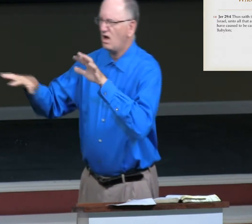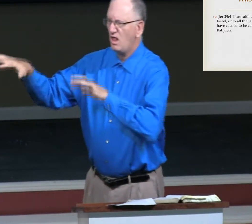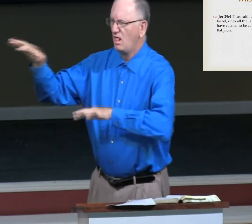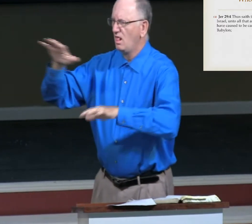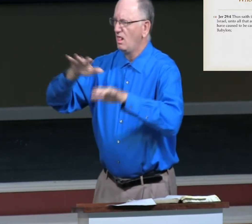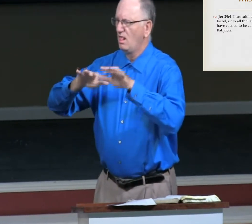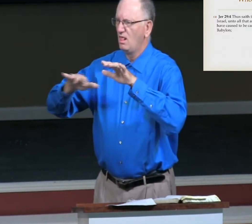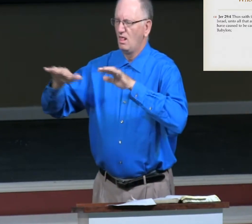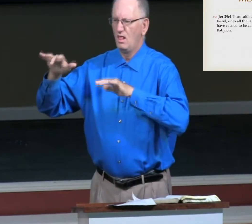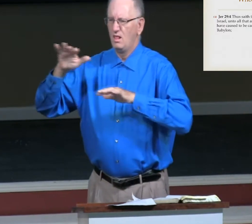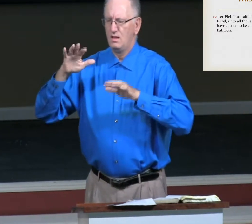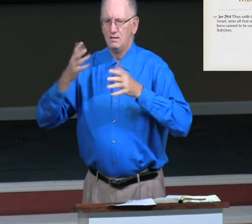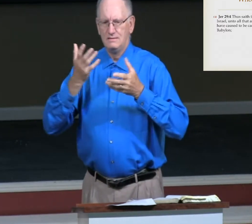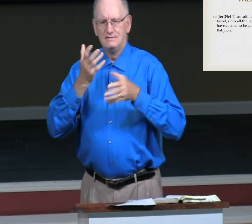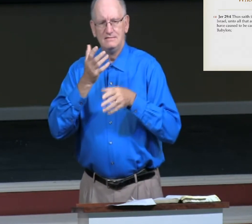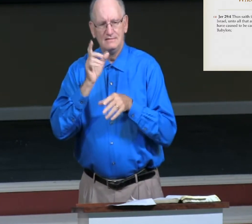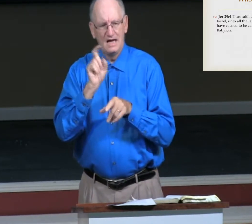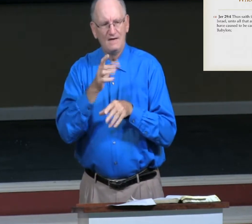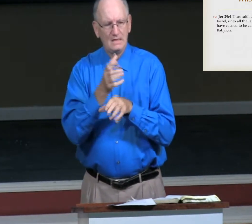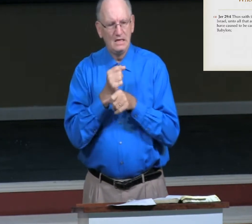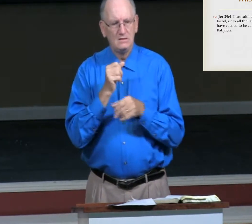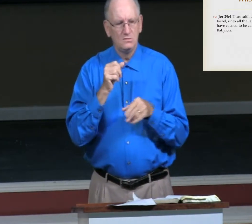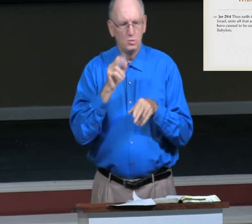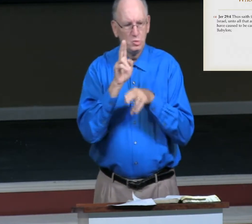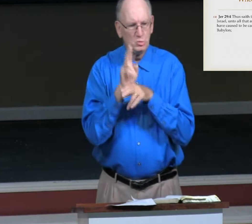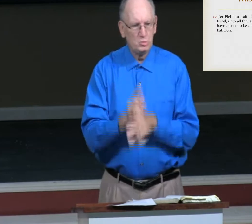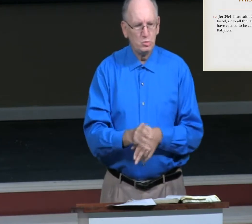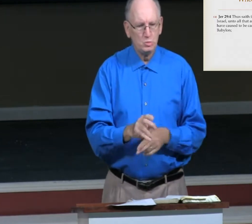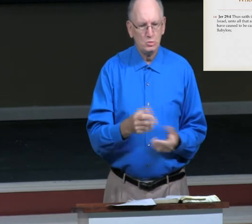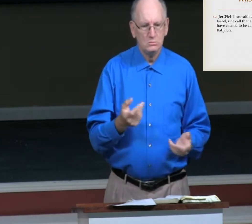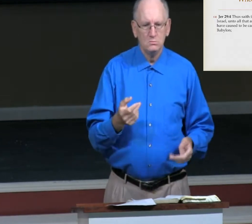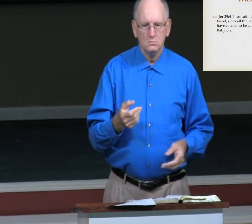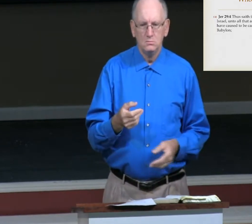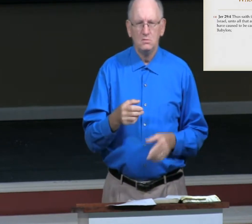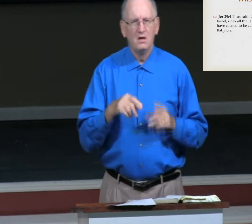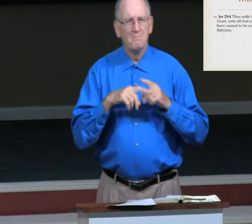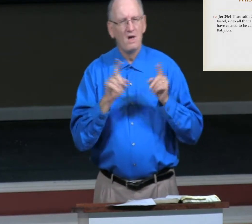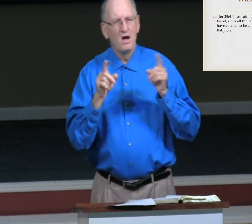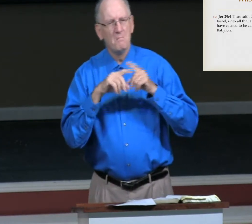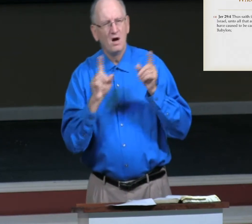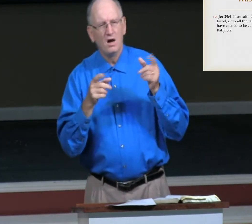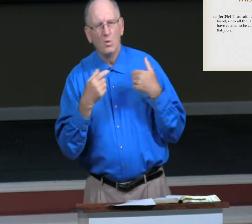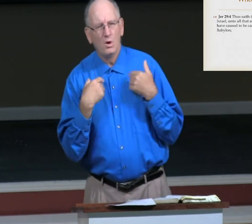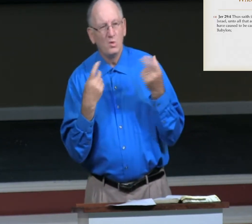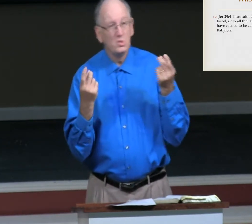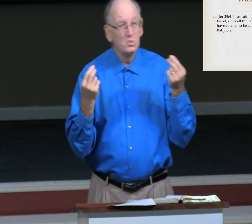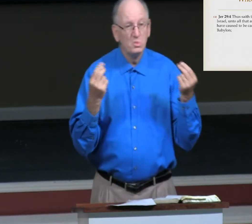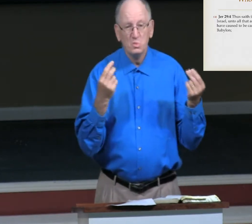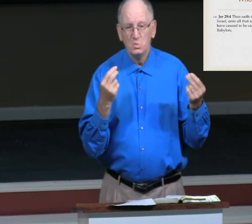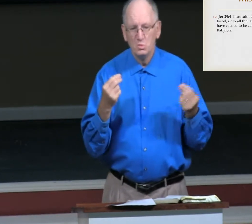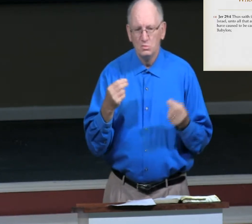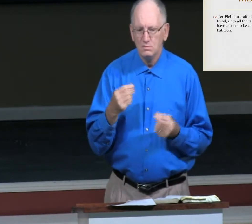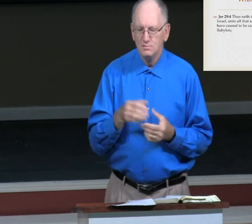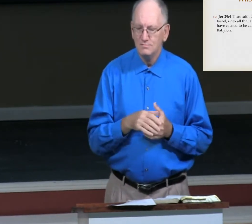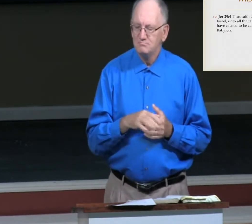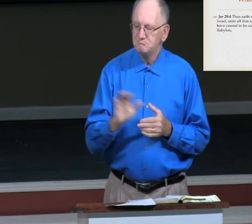Jerusalem, and now they're in Babylon, and they have to get used to something different. And they're probably saying, well, what do I